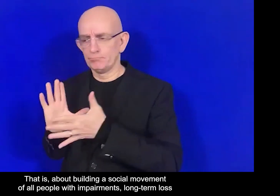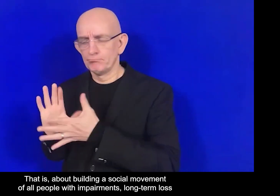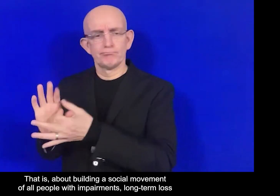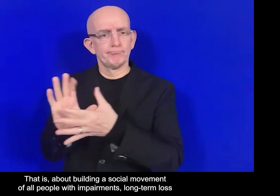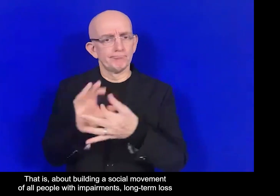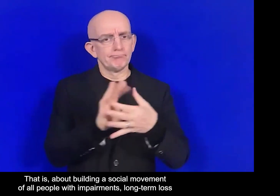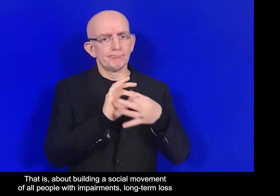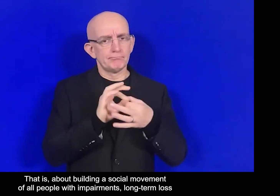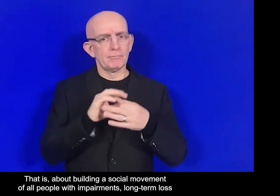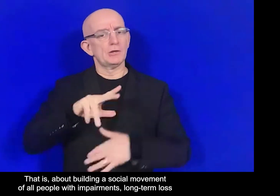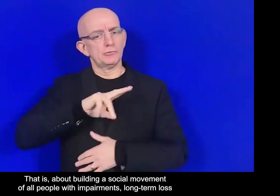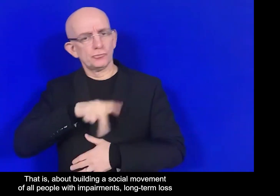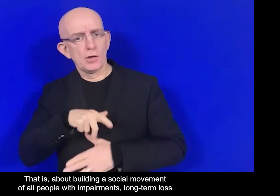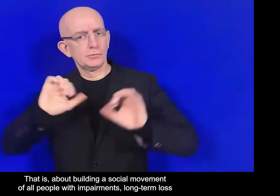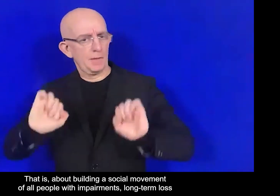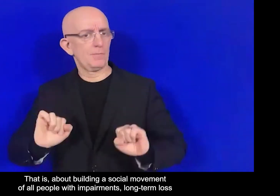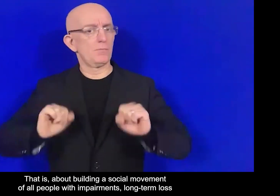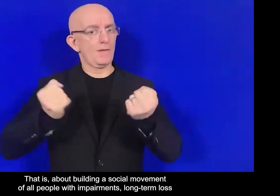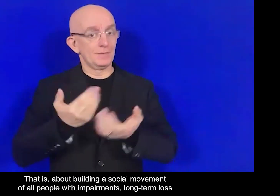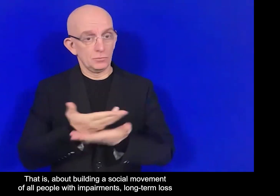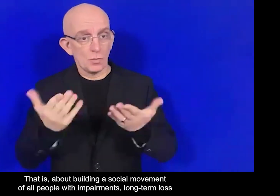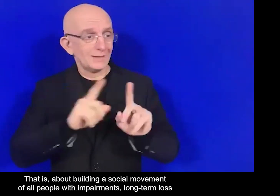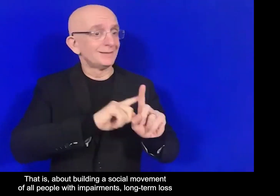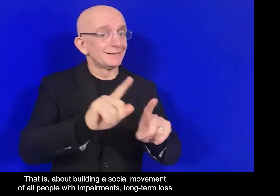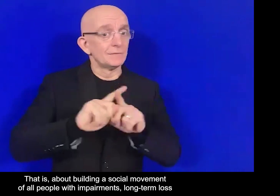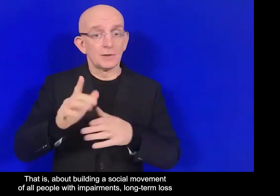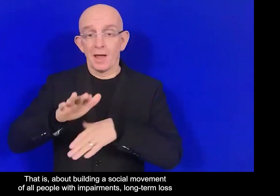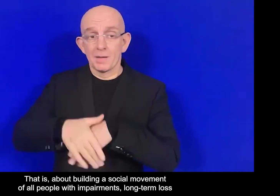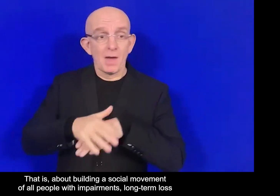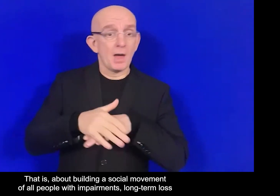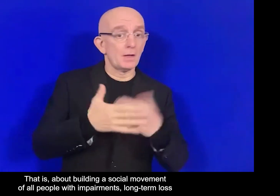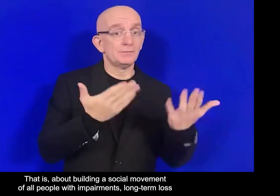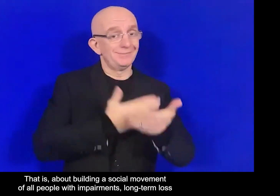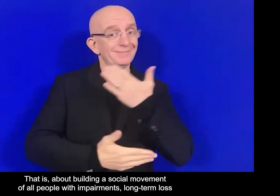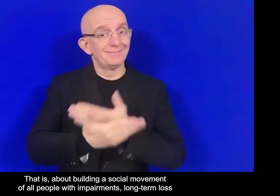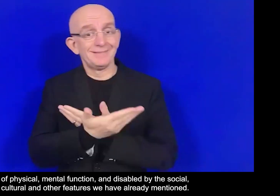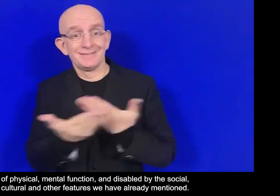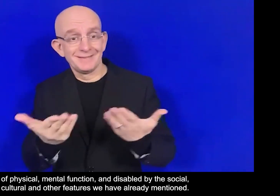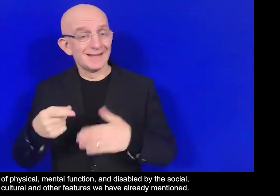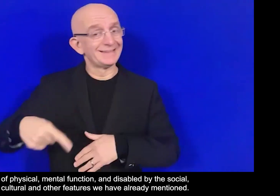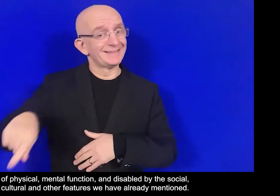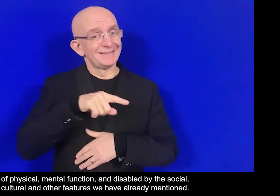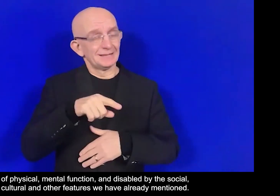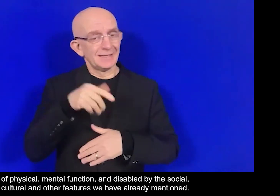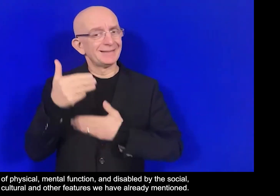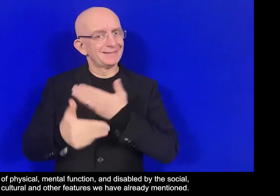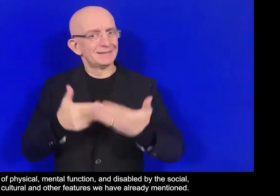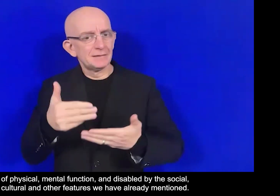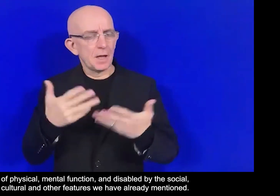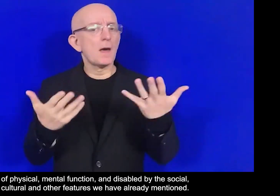That is about building a social movement of all people with impairments, long-term loss of physical,